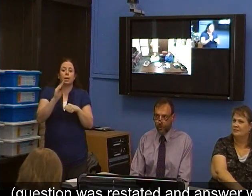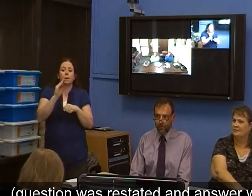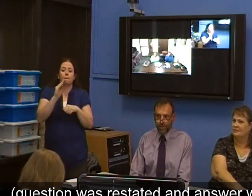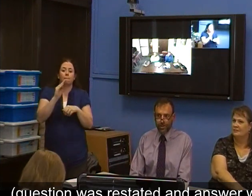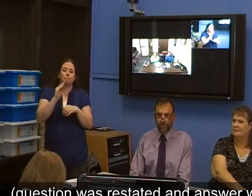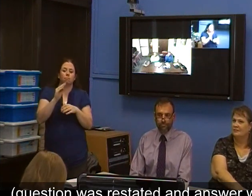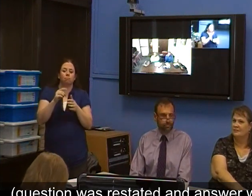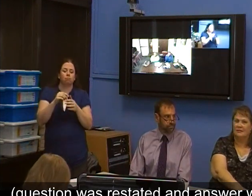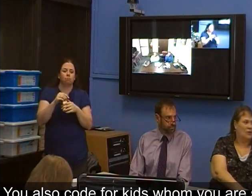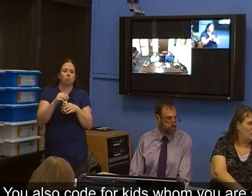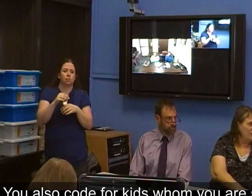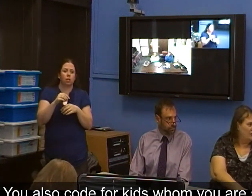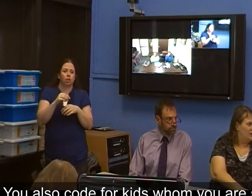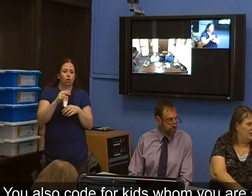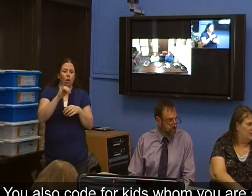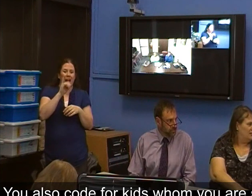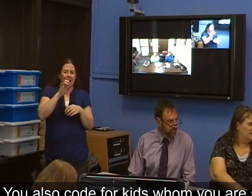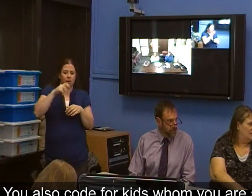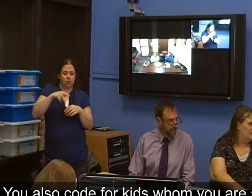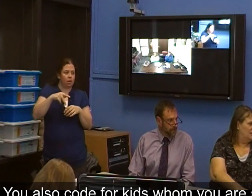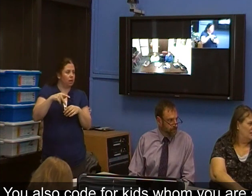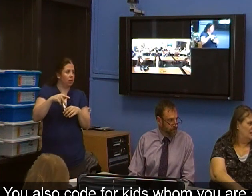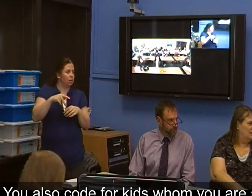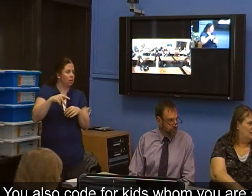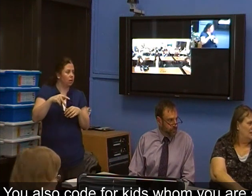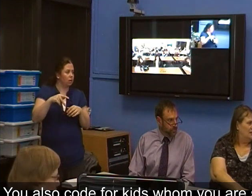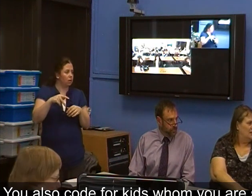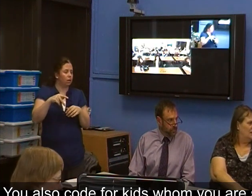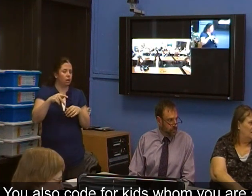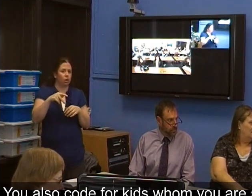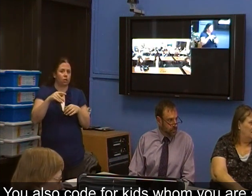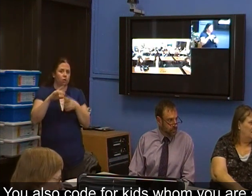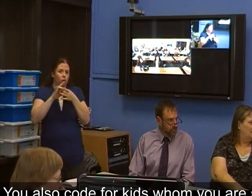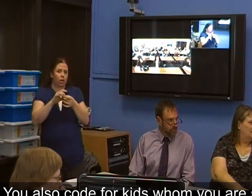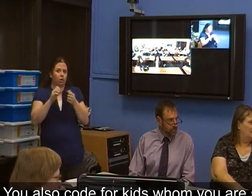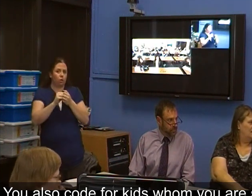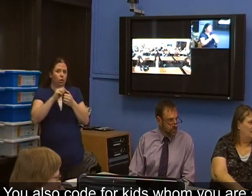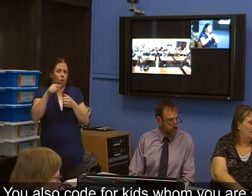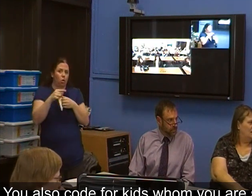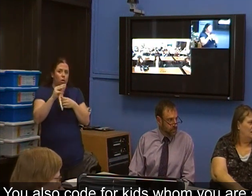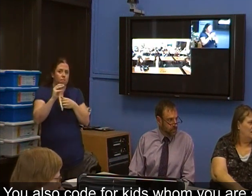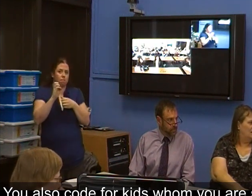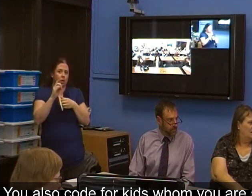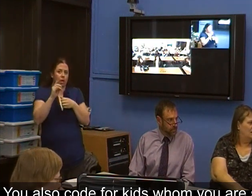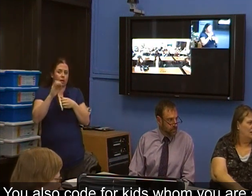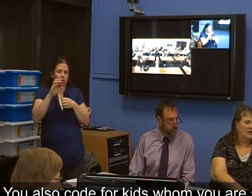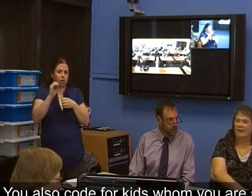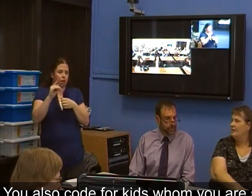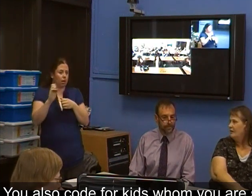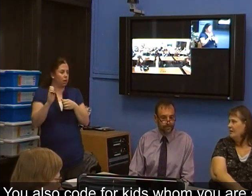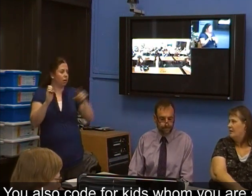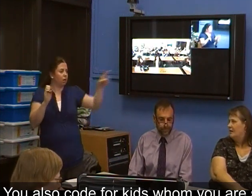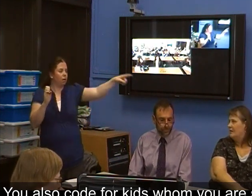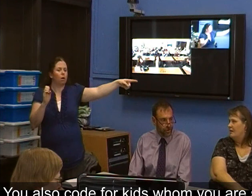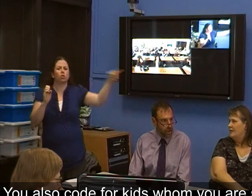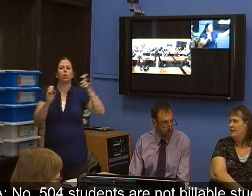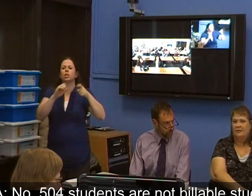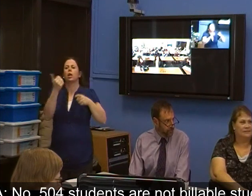services. You also code for kids who you are serving who are on 504s, not IEPs?